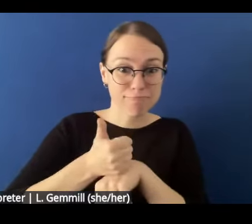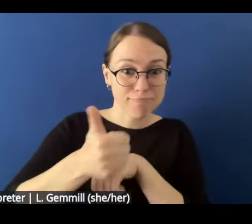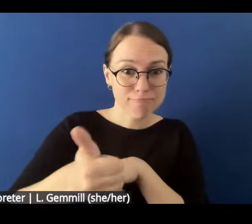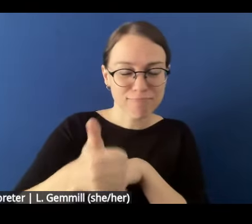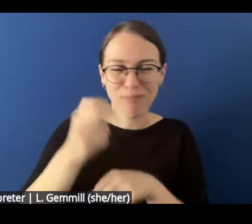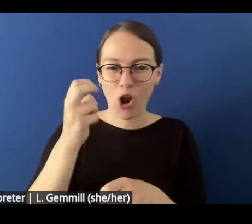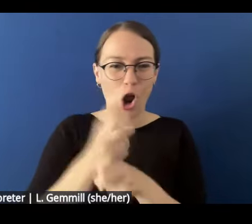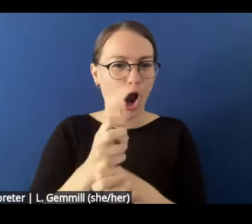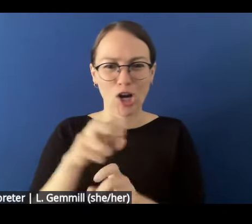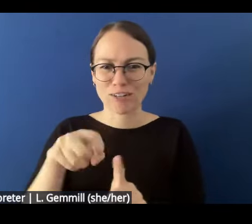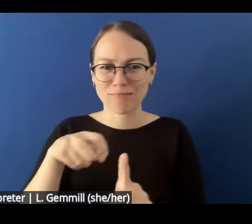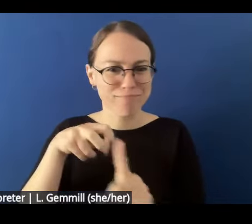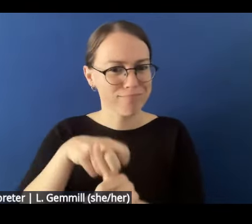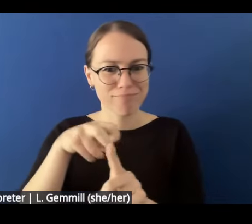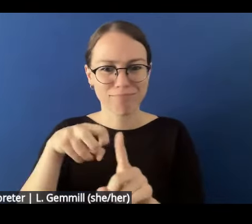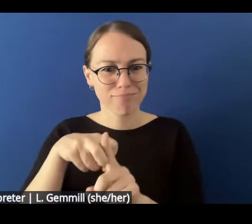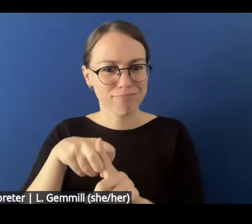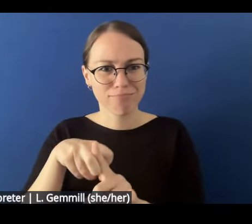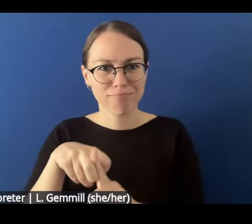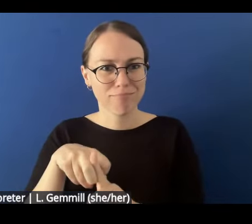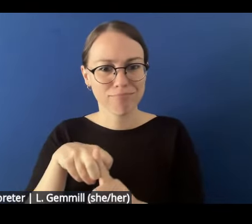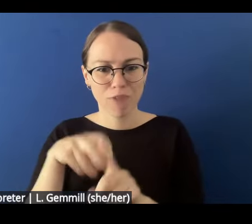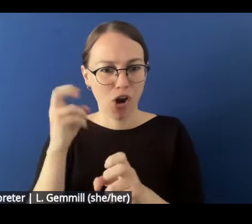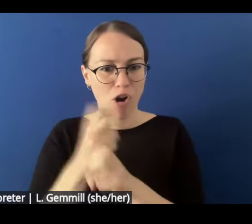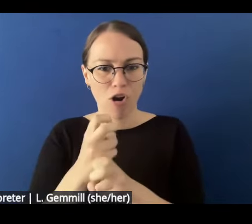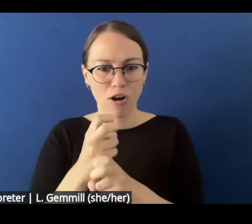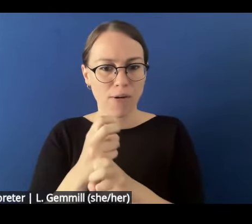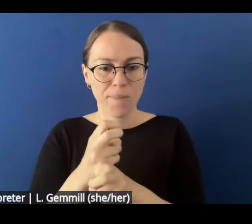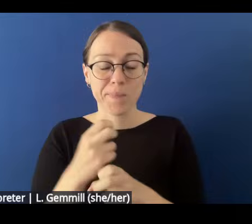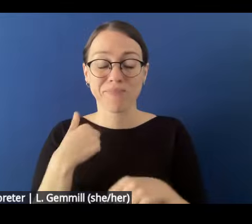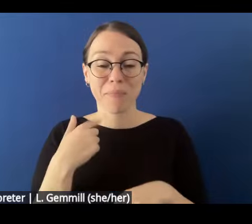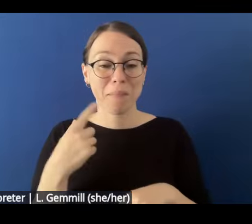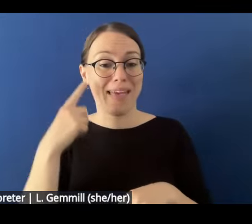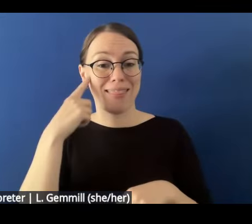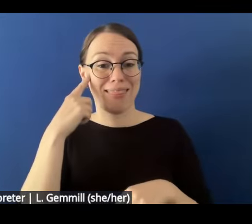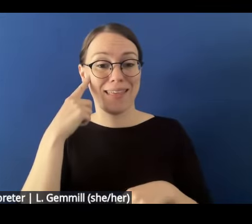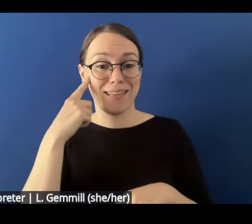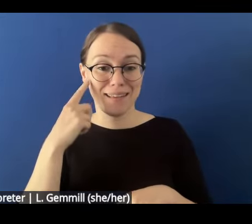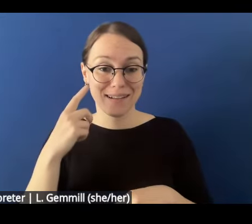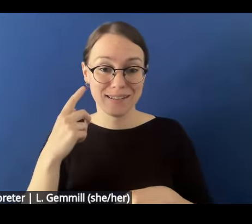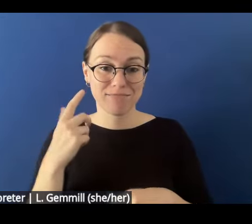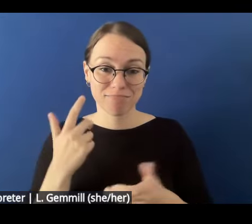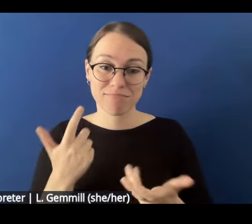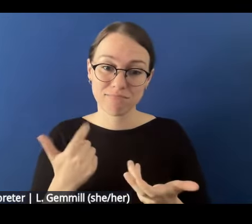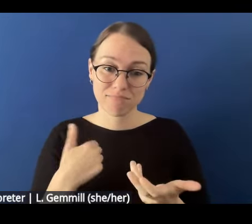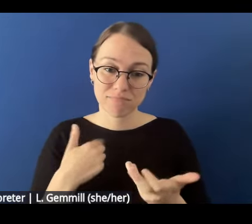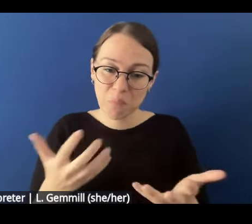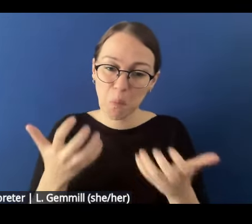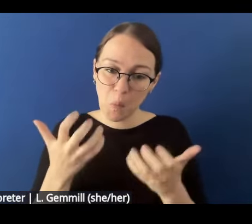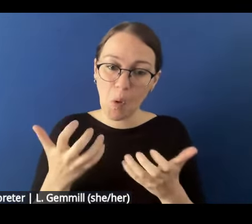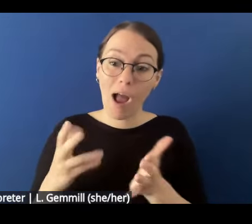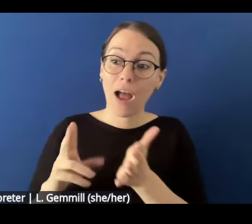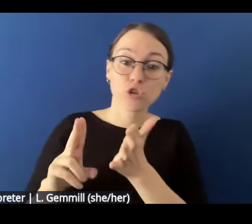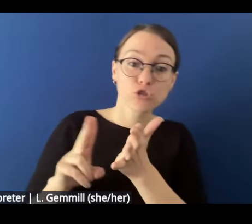impose. But I think that the response, and certainly we want responsible